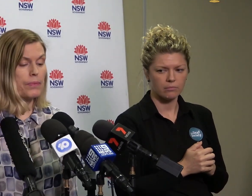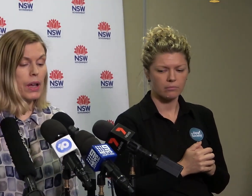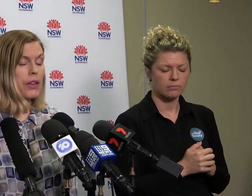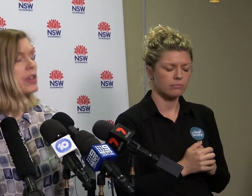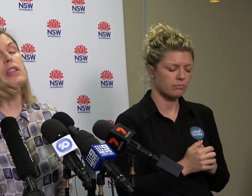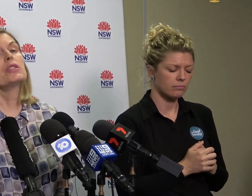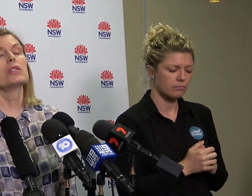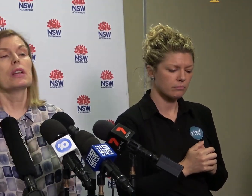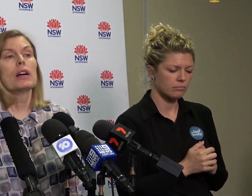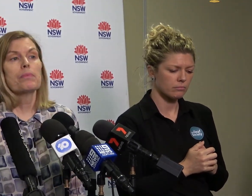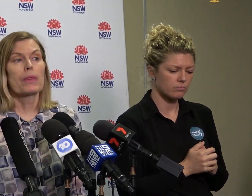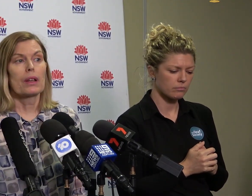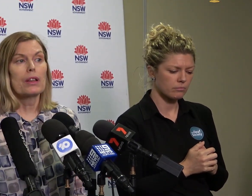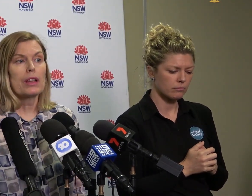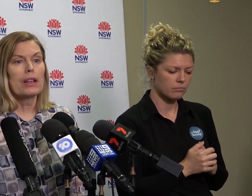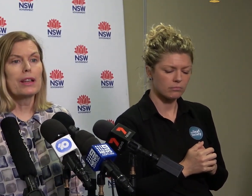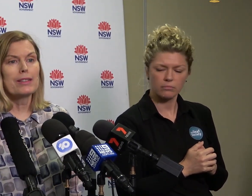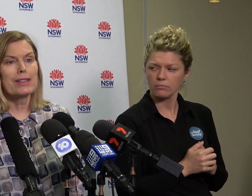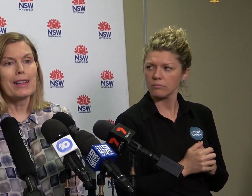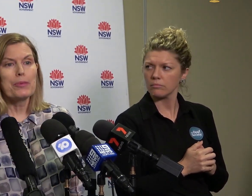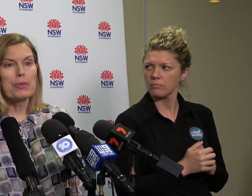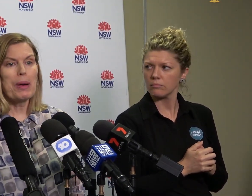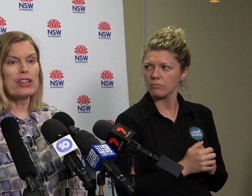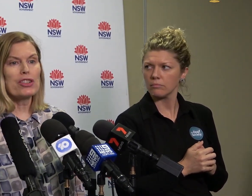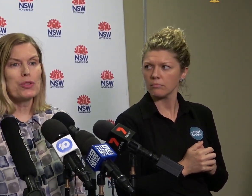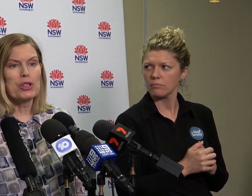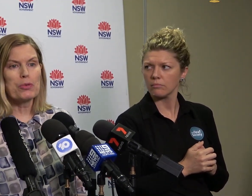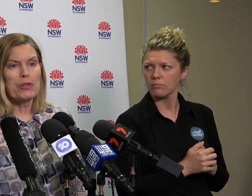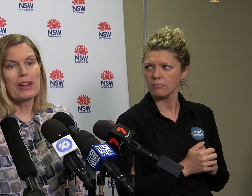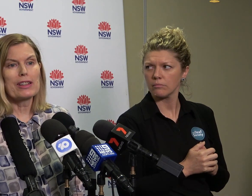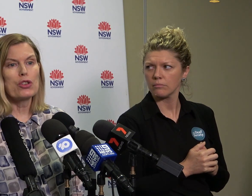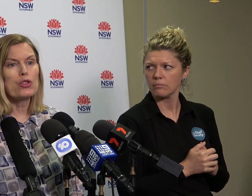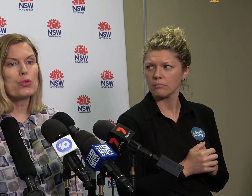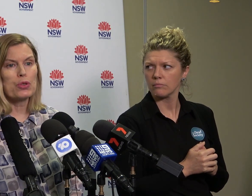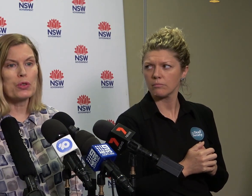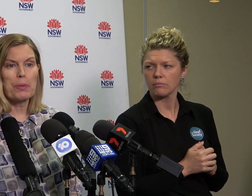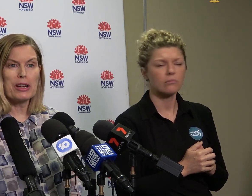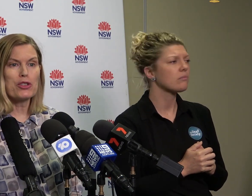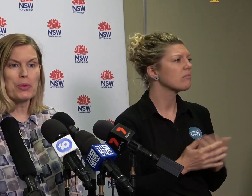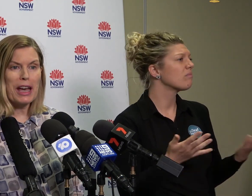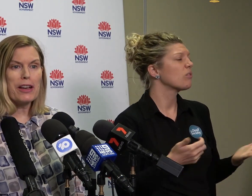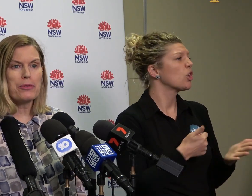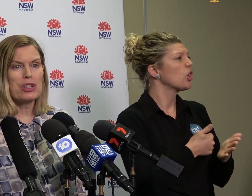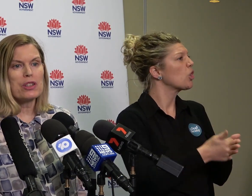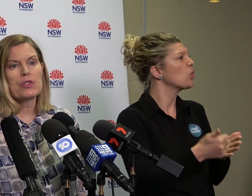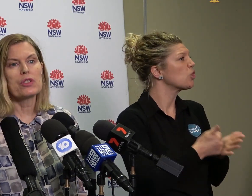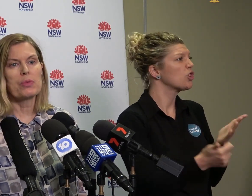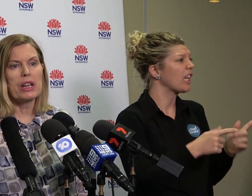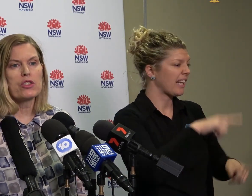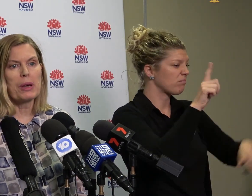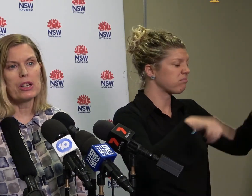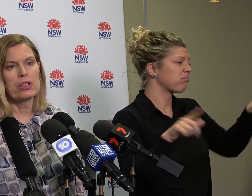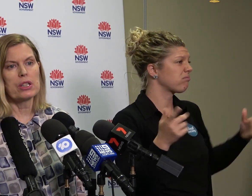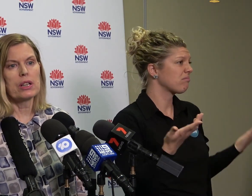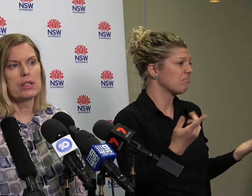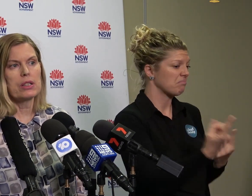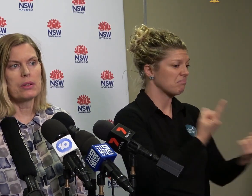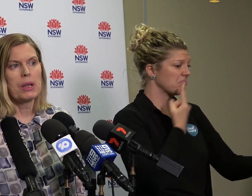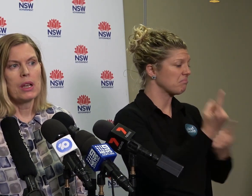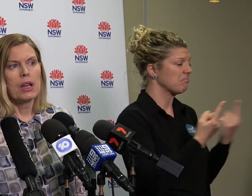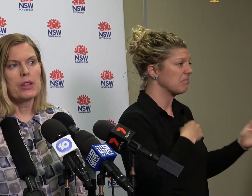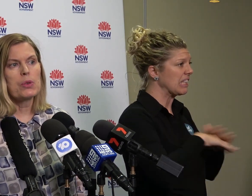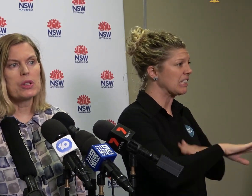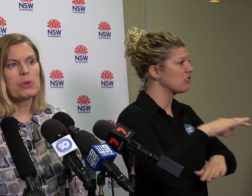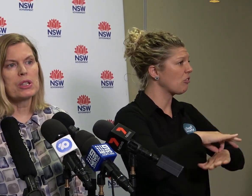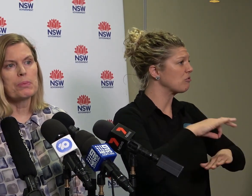that decision. I think he's seen the patients which reflect the usual sort of patients we have, which is a diverse range of patients in our